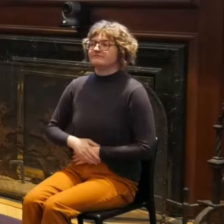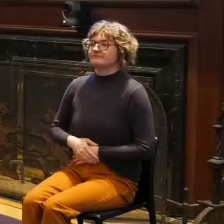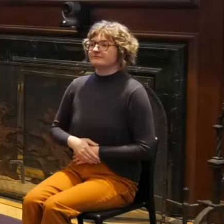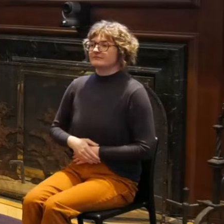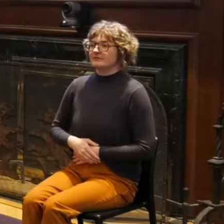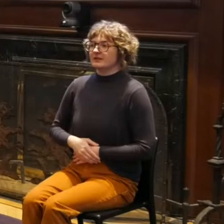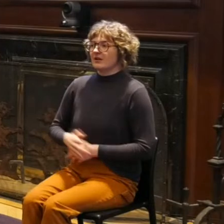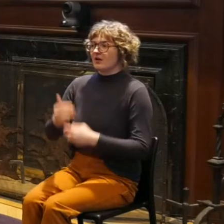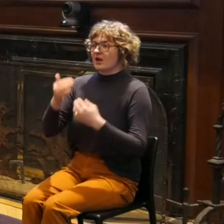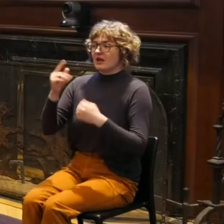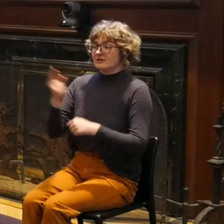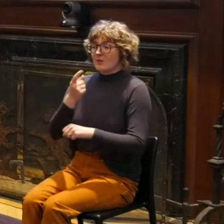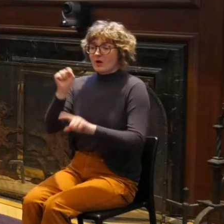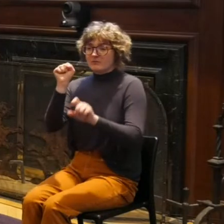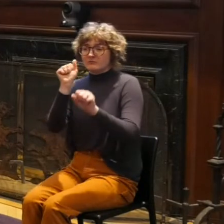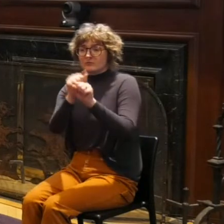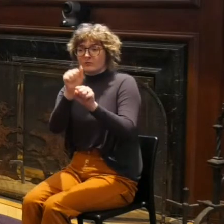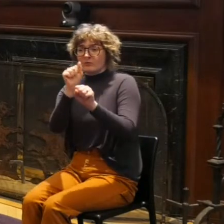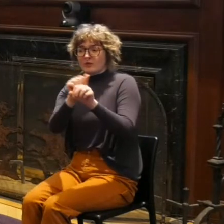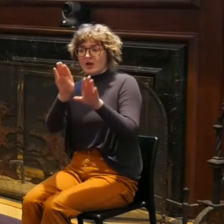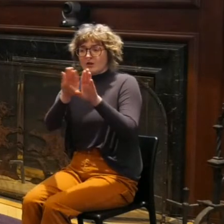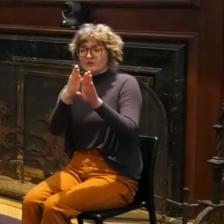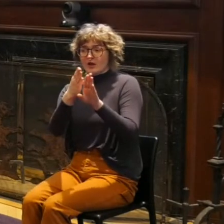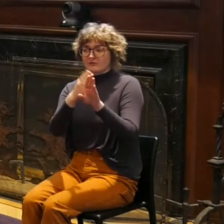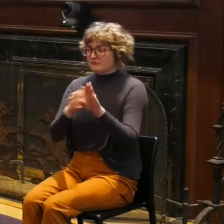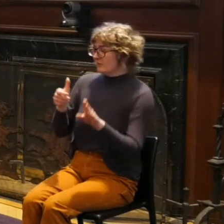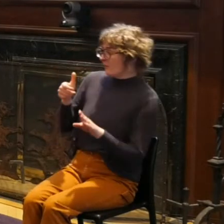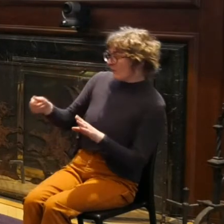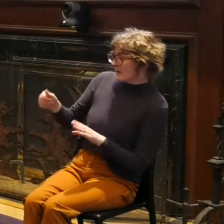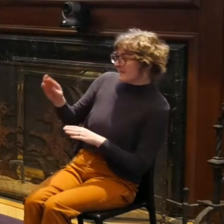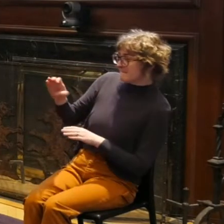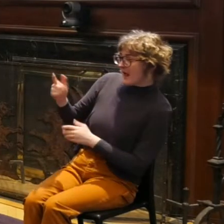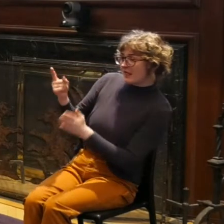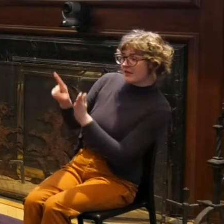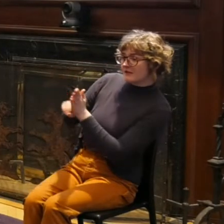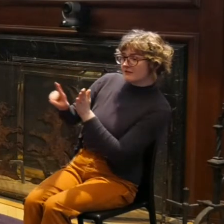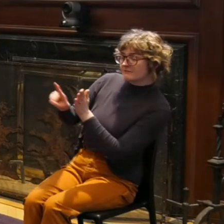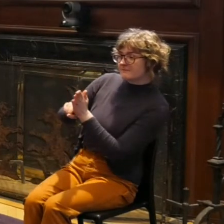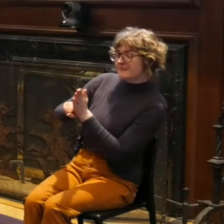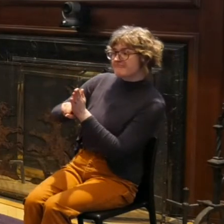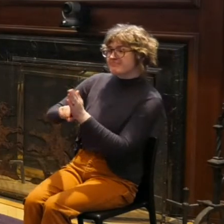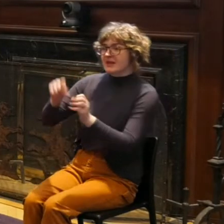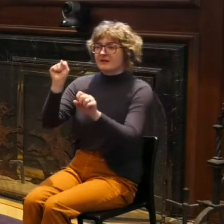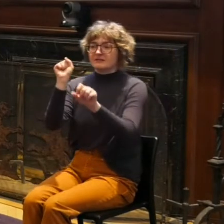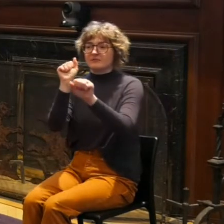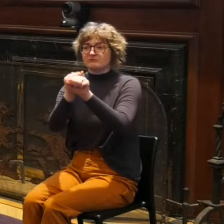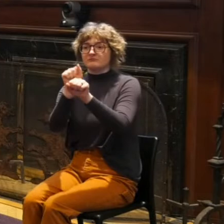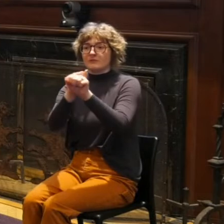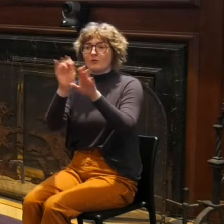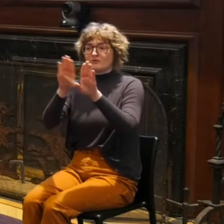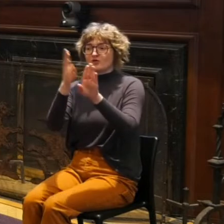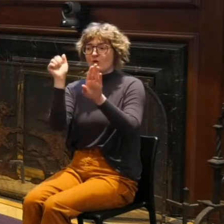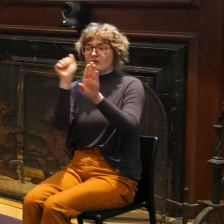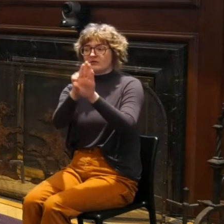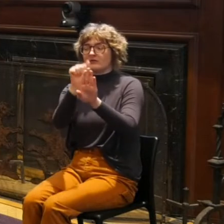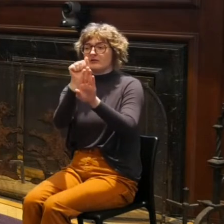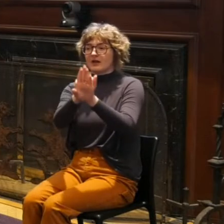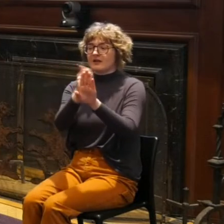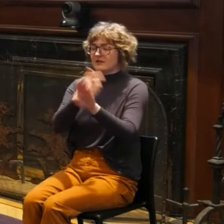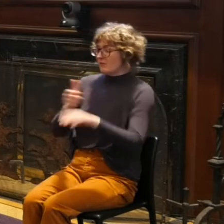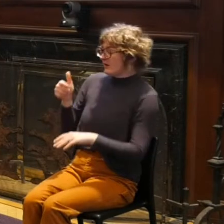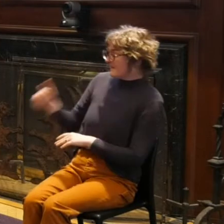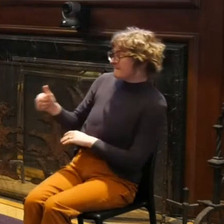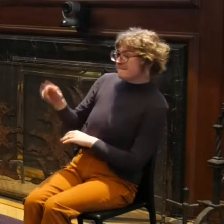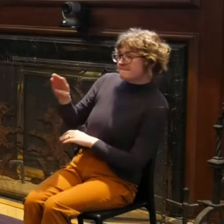Someone's knocking at the door, somebody ringing the bell. Someone's knocking on the door, somebody's ringing the